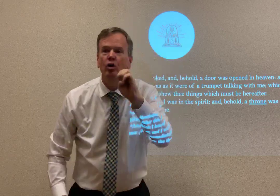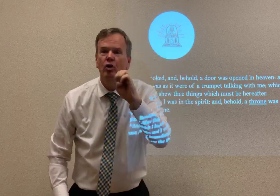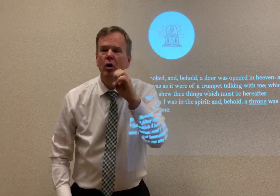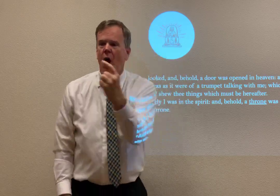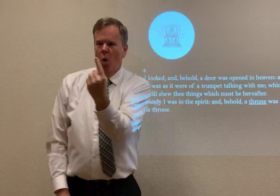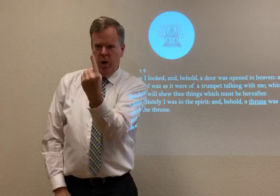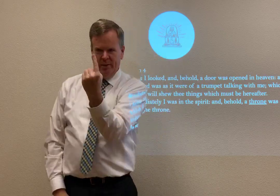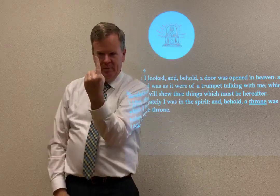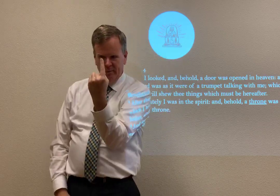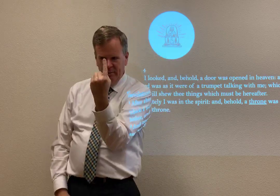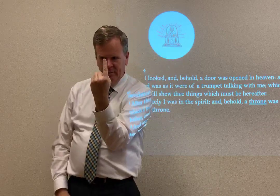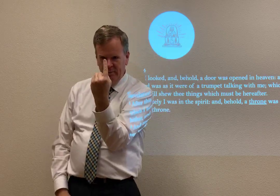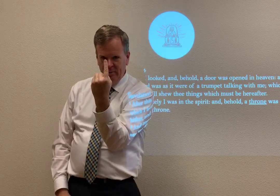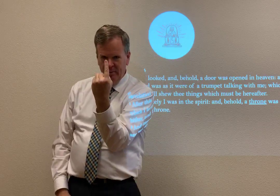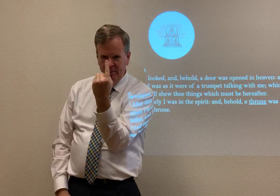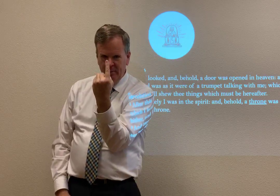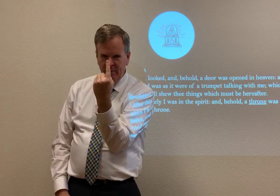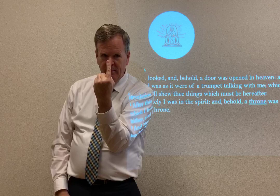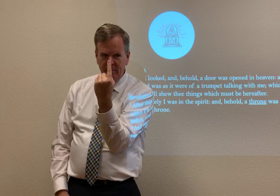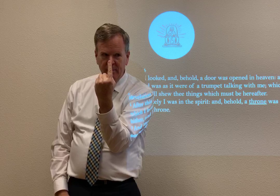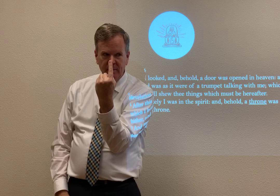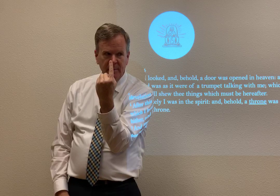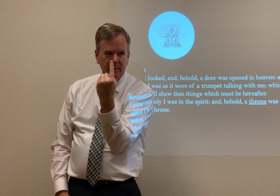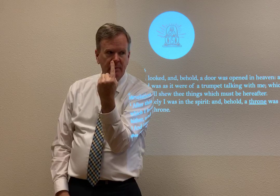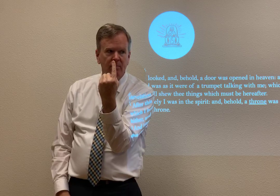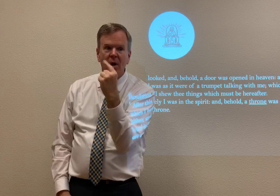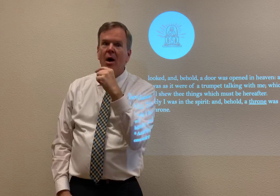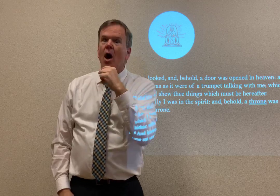throne, singular, one.